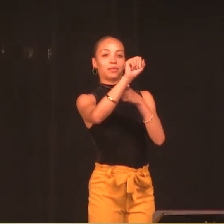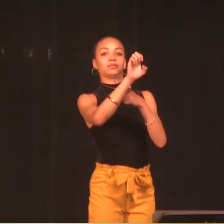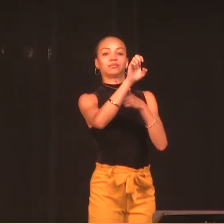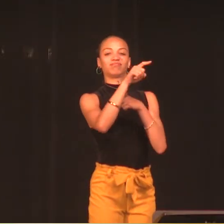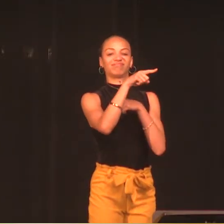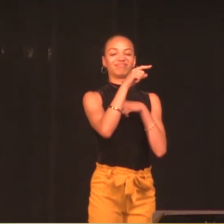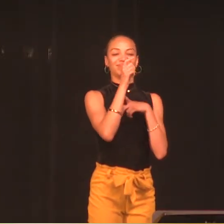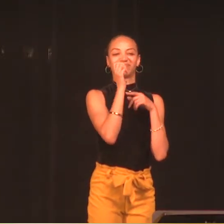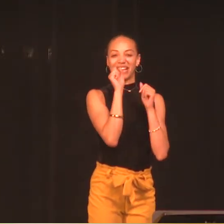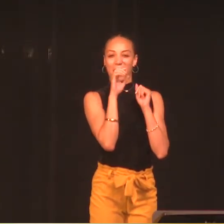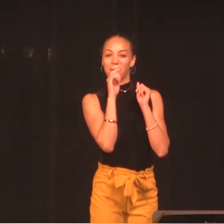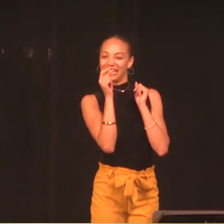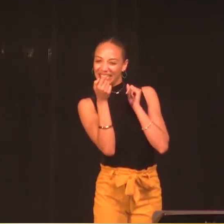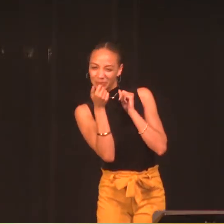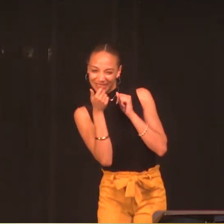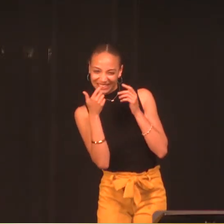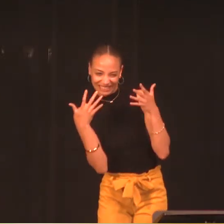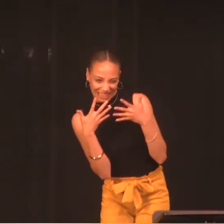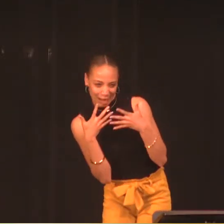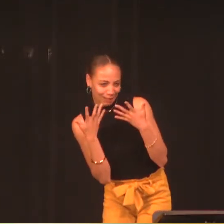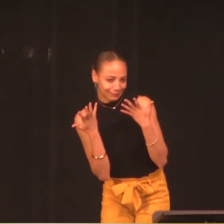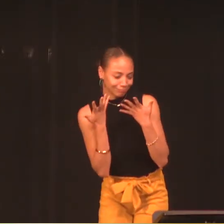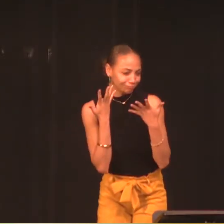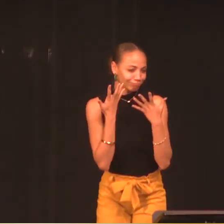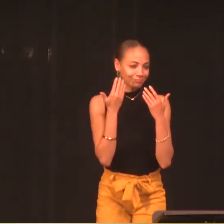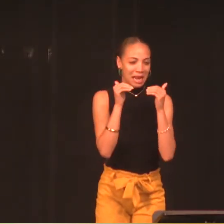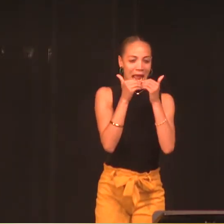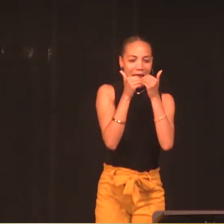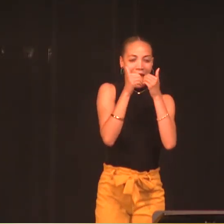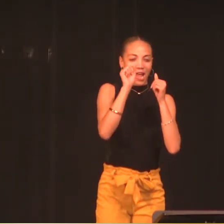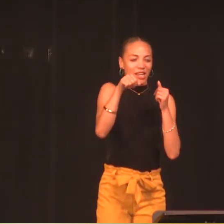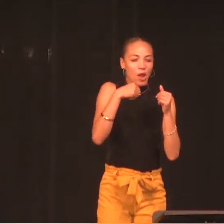Finding your purpose can be a little bit intimidating.